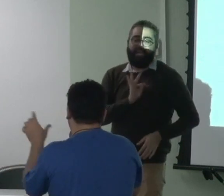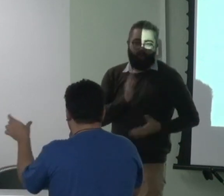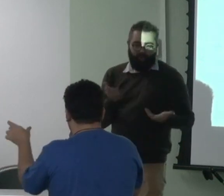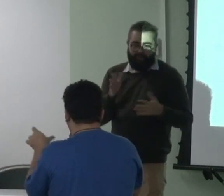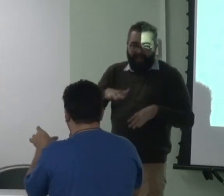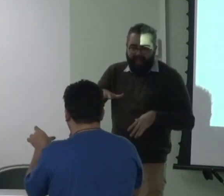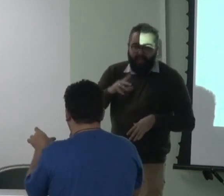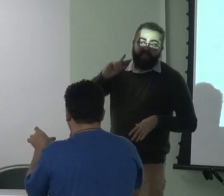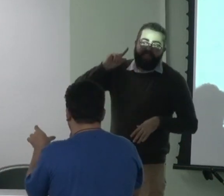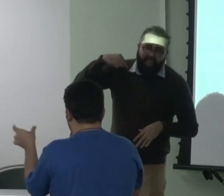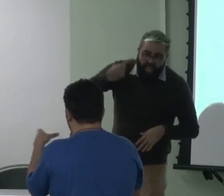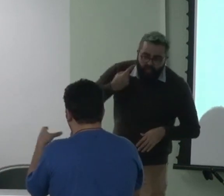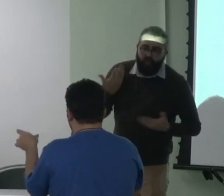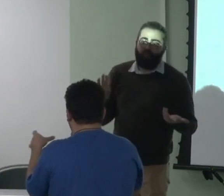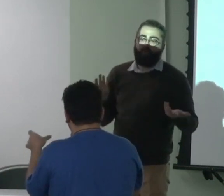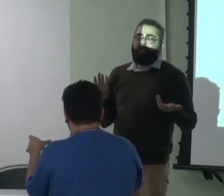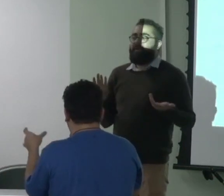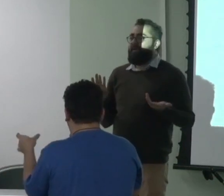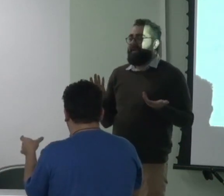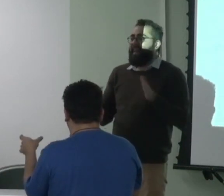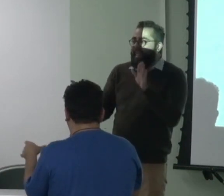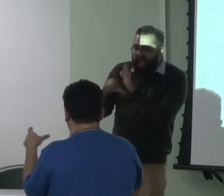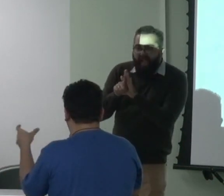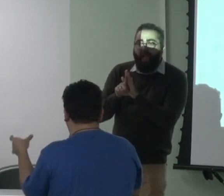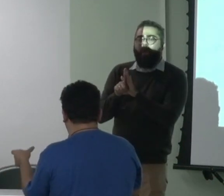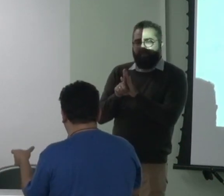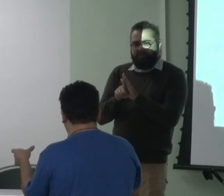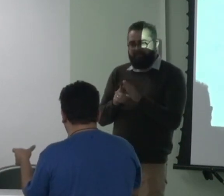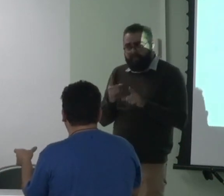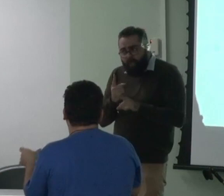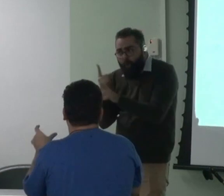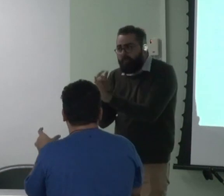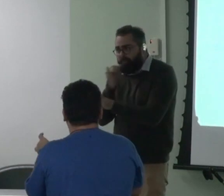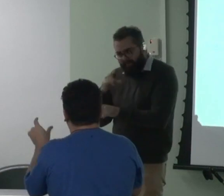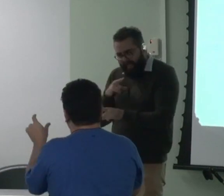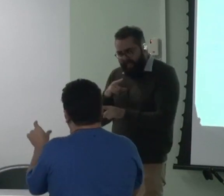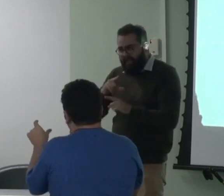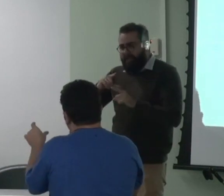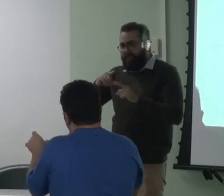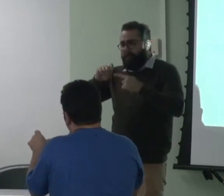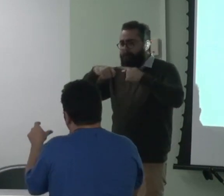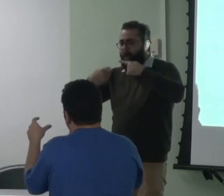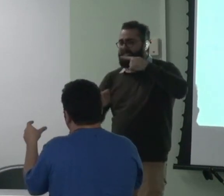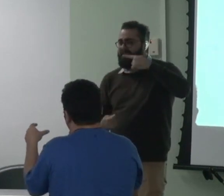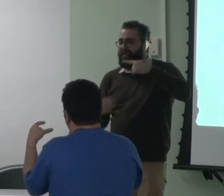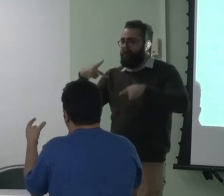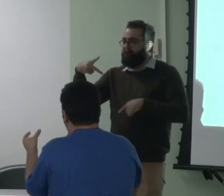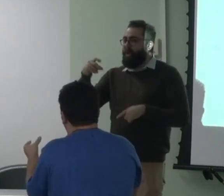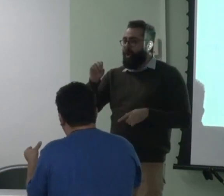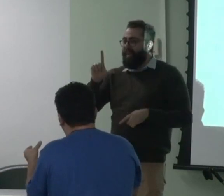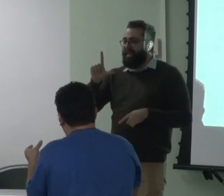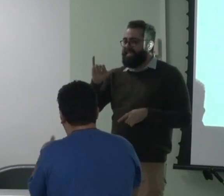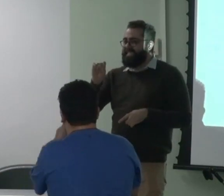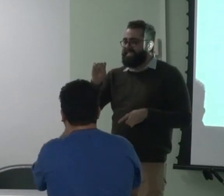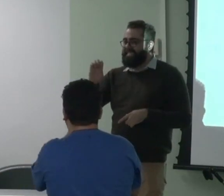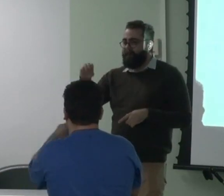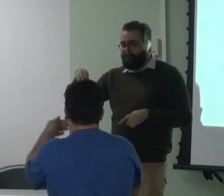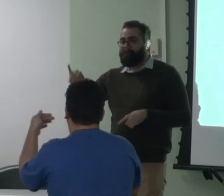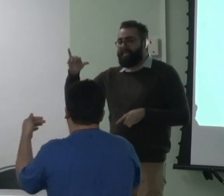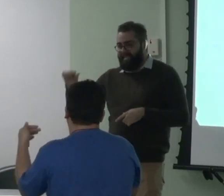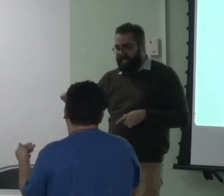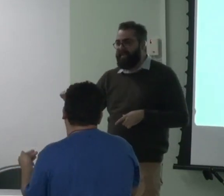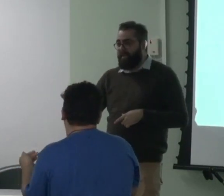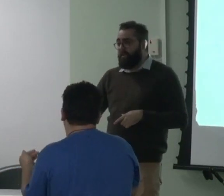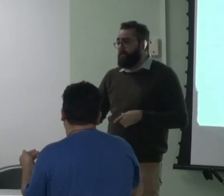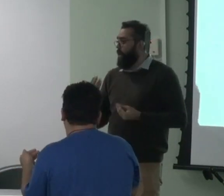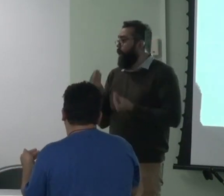had different meanings at the same time, this polysemy, and if this has affected the work that you have